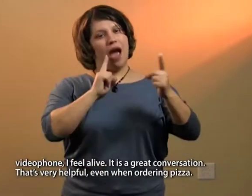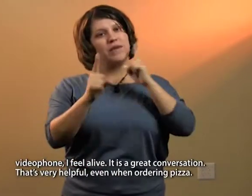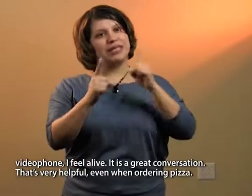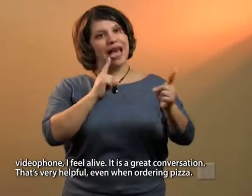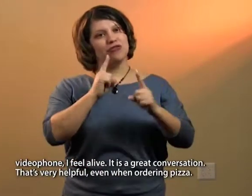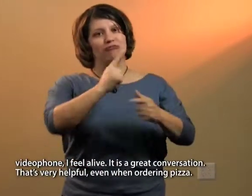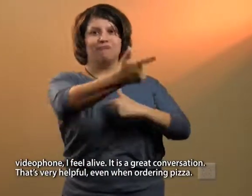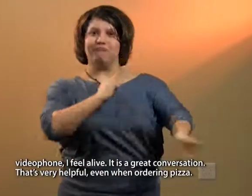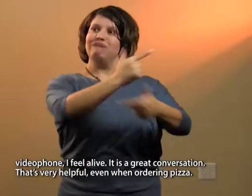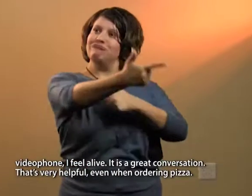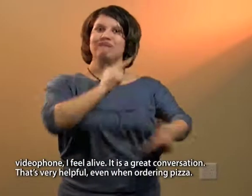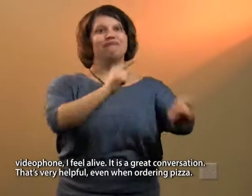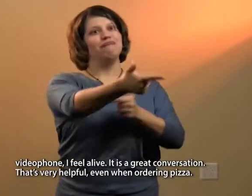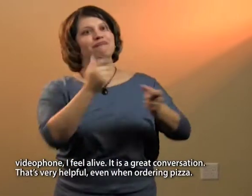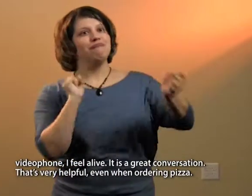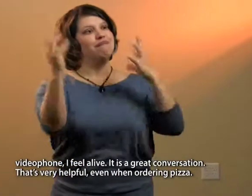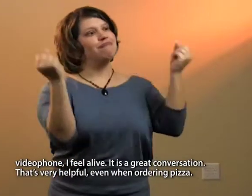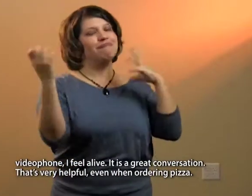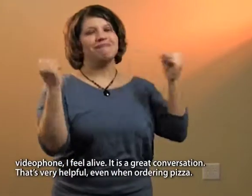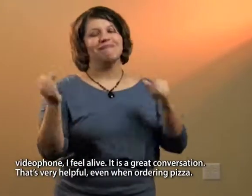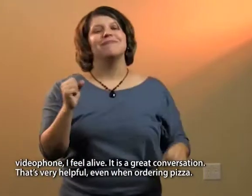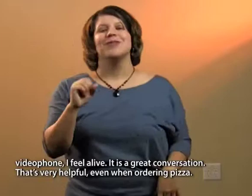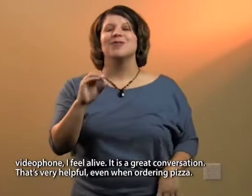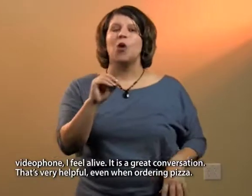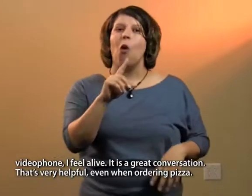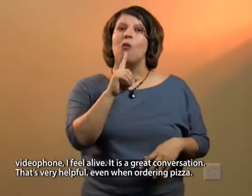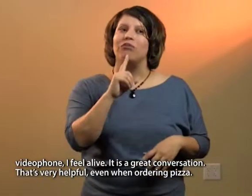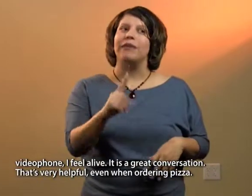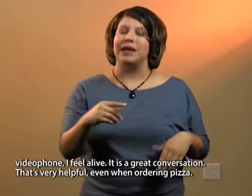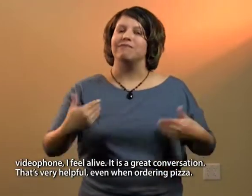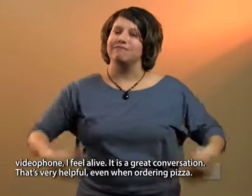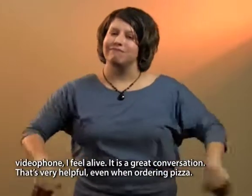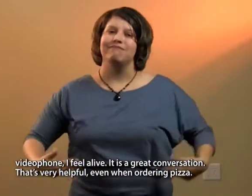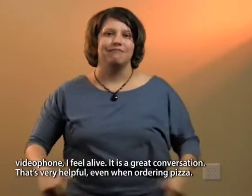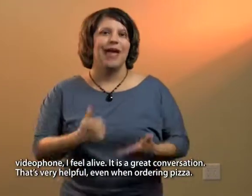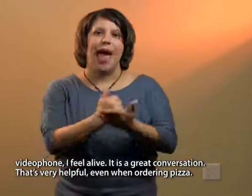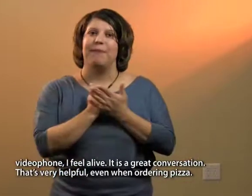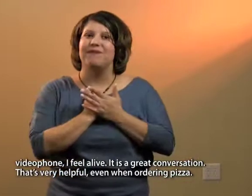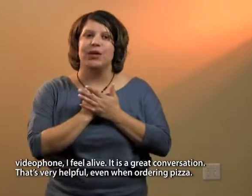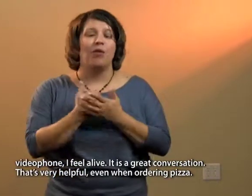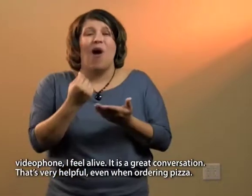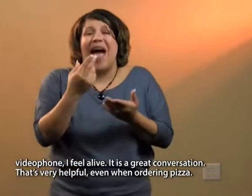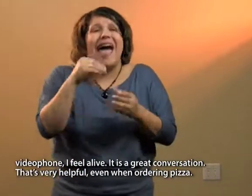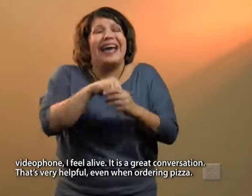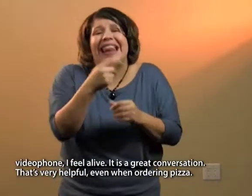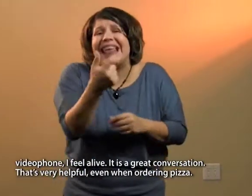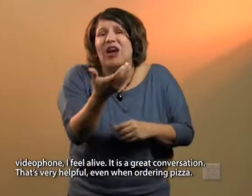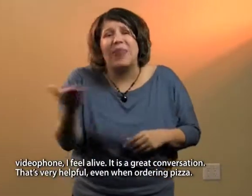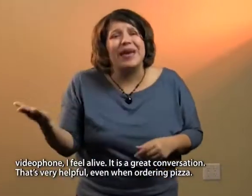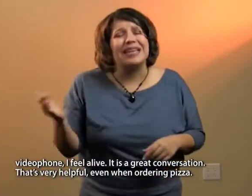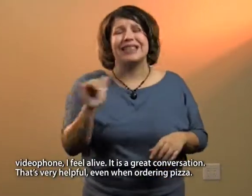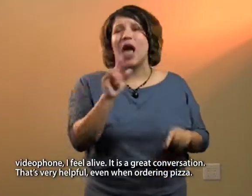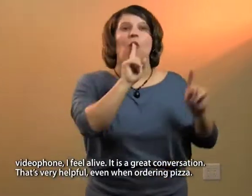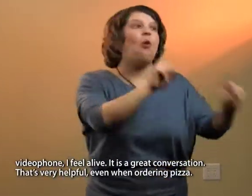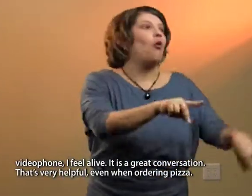i feel alive and it's a it's it's a great conversation so that's very helpful